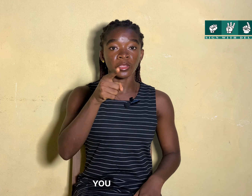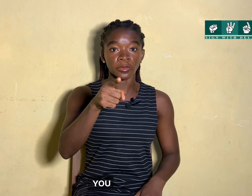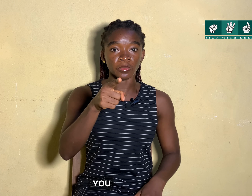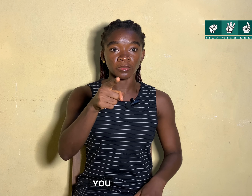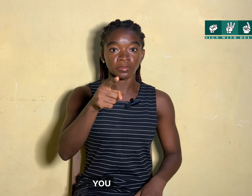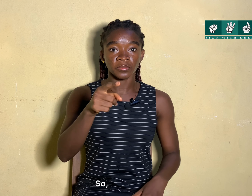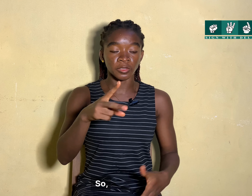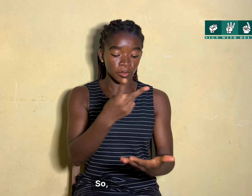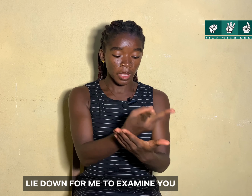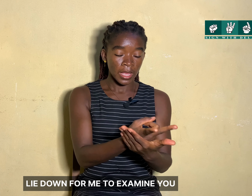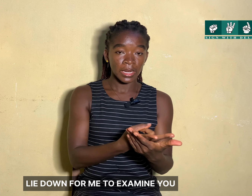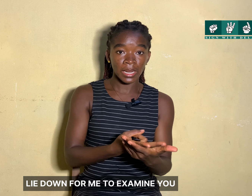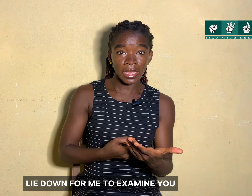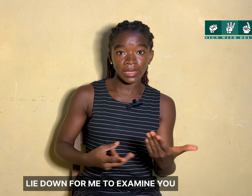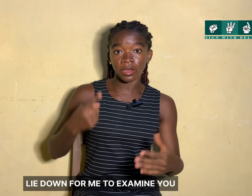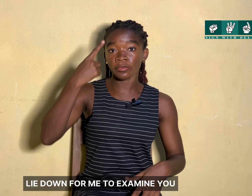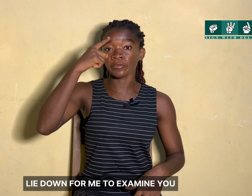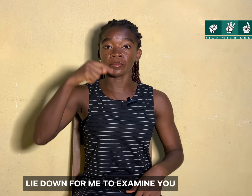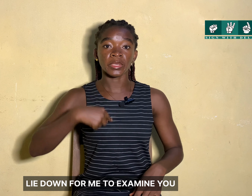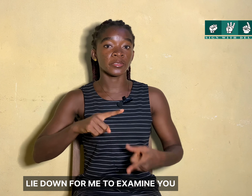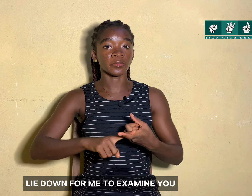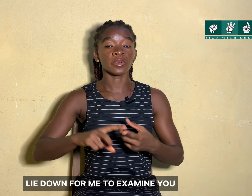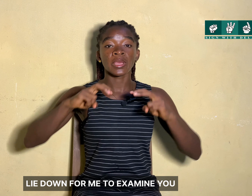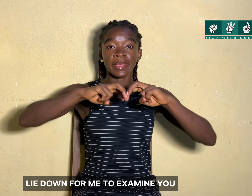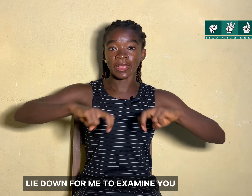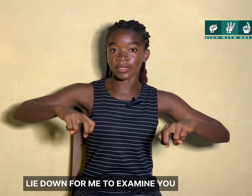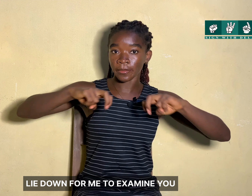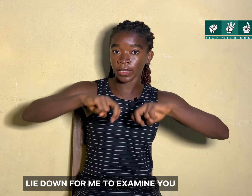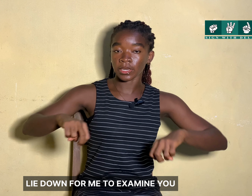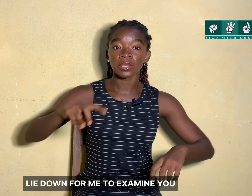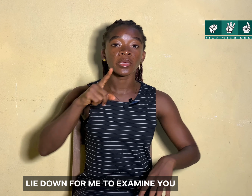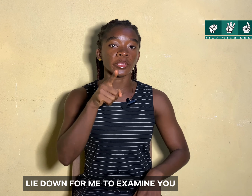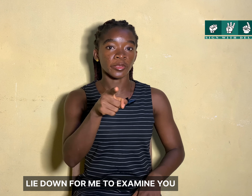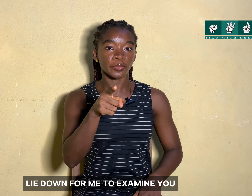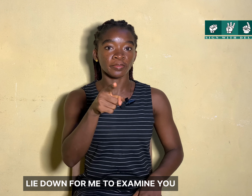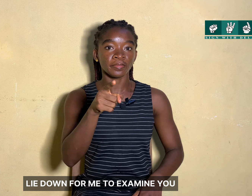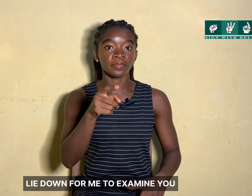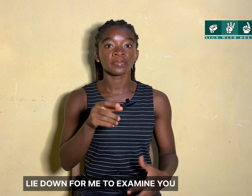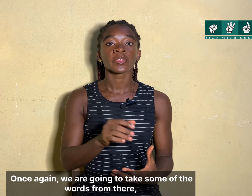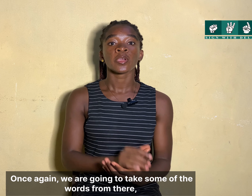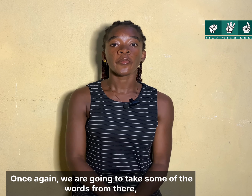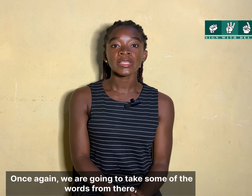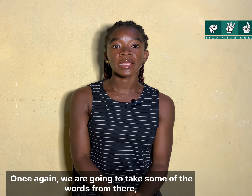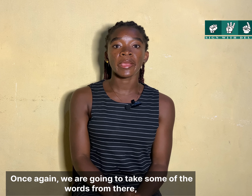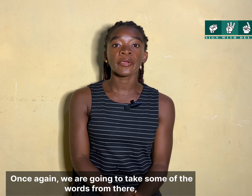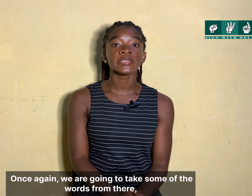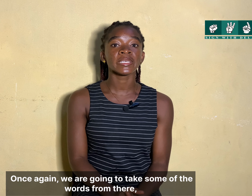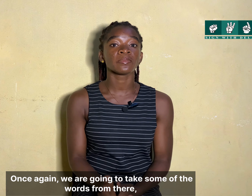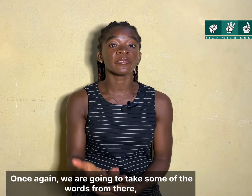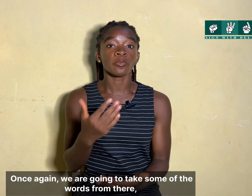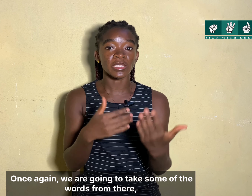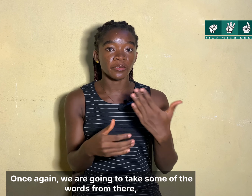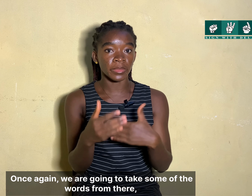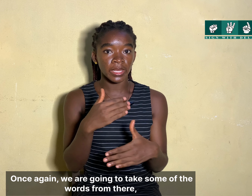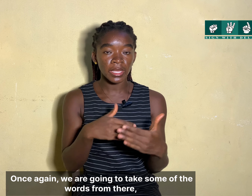You. So. Lie down for me to examine you. Once a year I'm going to take some of the words from there